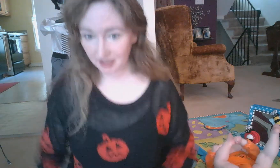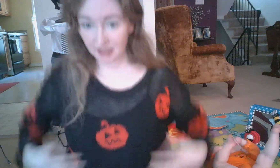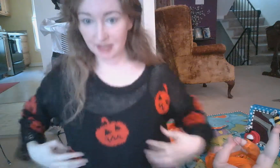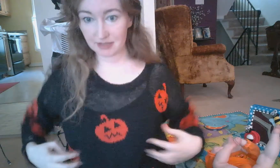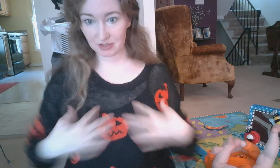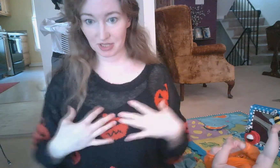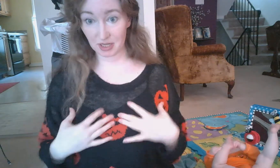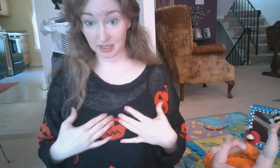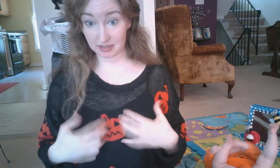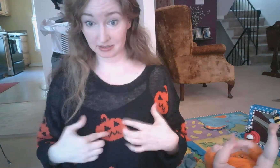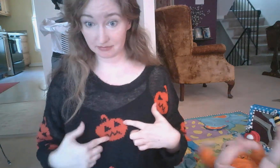And then for jack-o'-lantern,